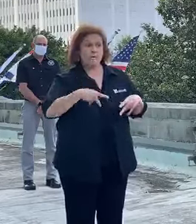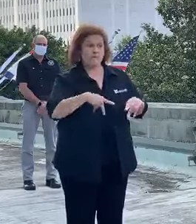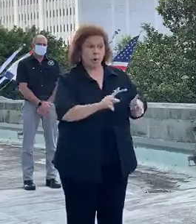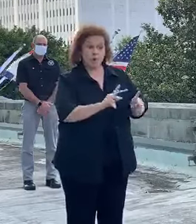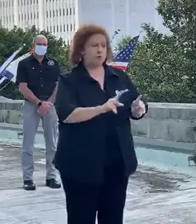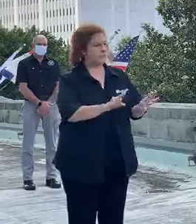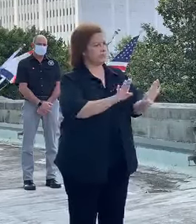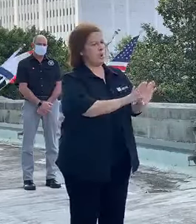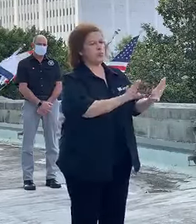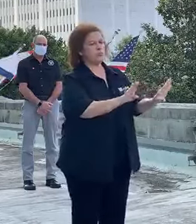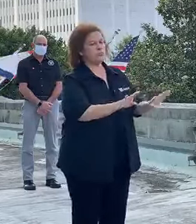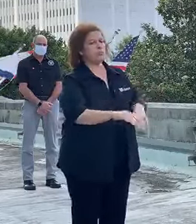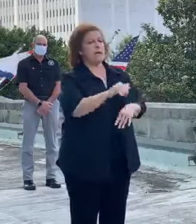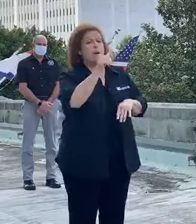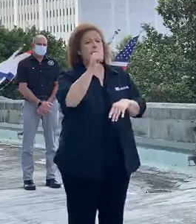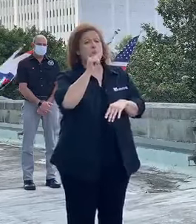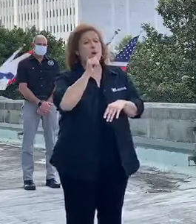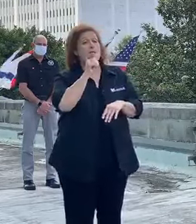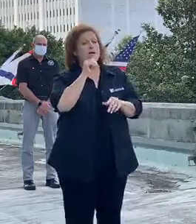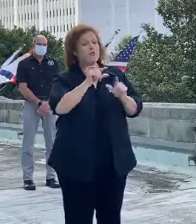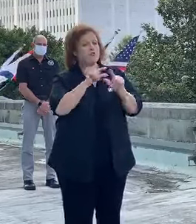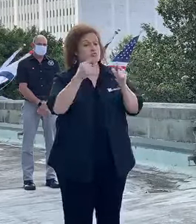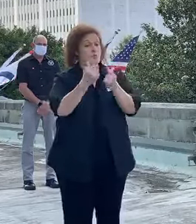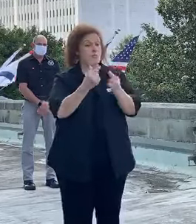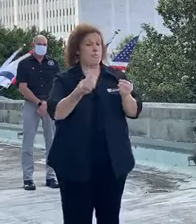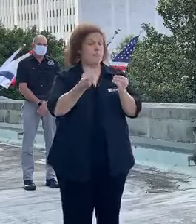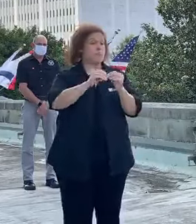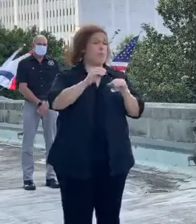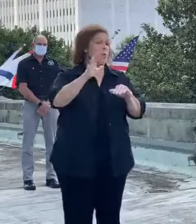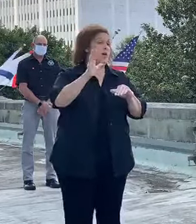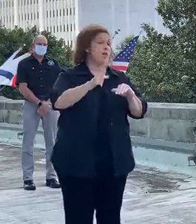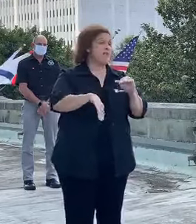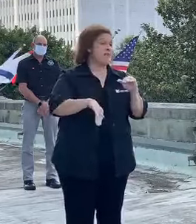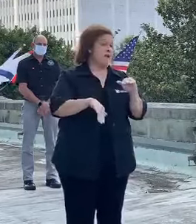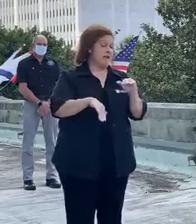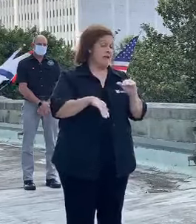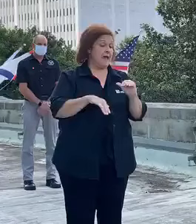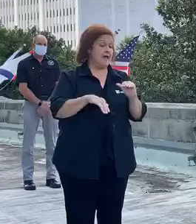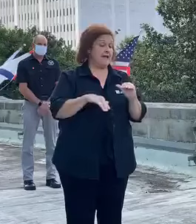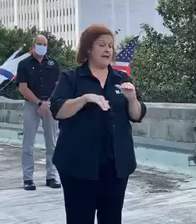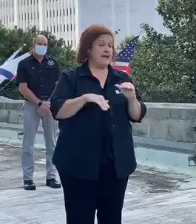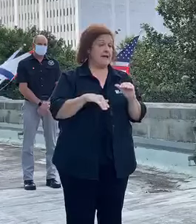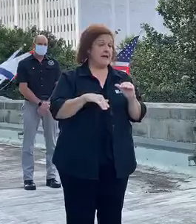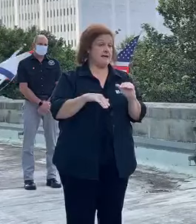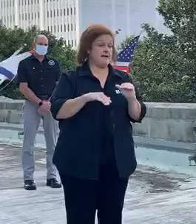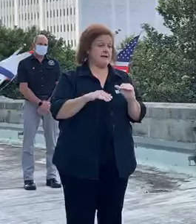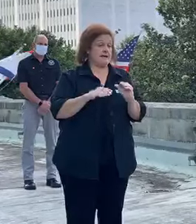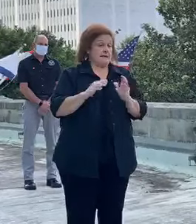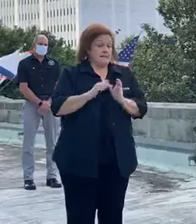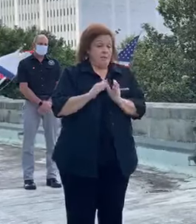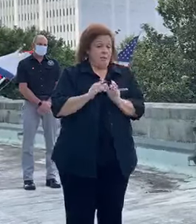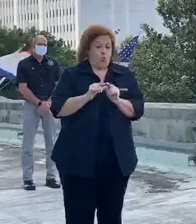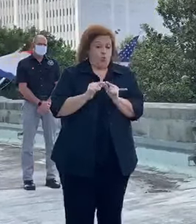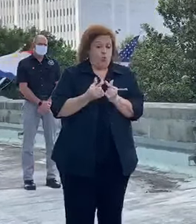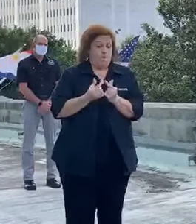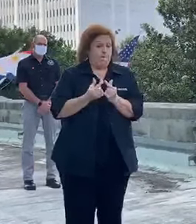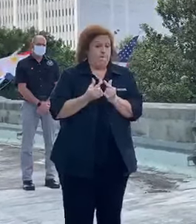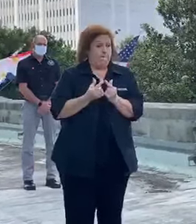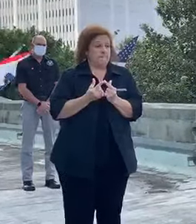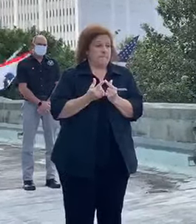remain closed. Private gatherings with more than a reasonable household size continues to